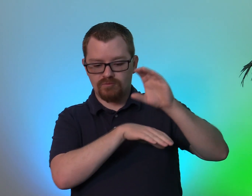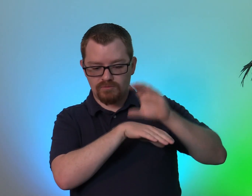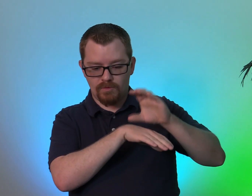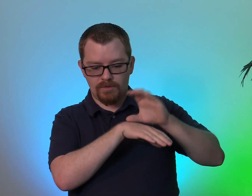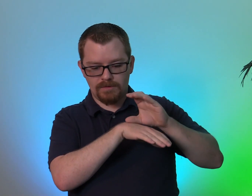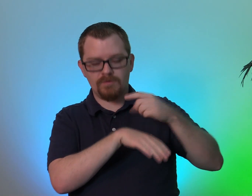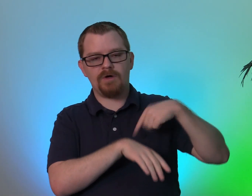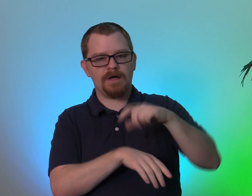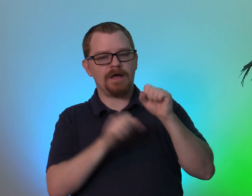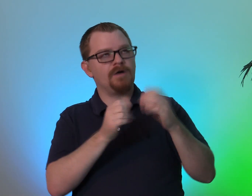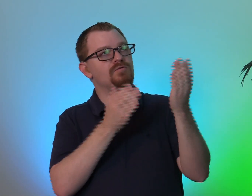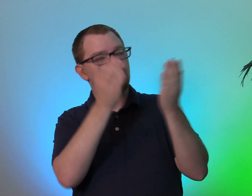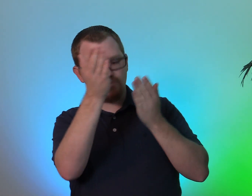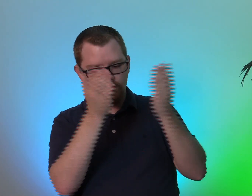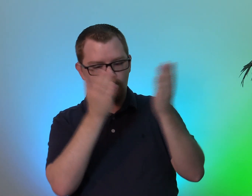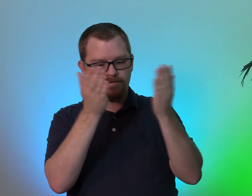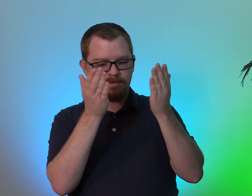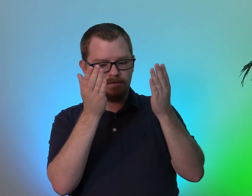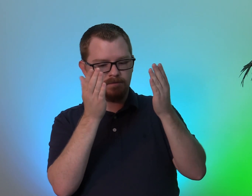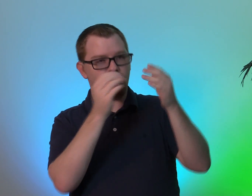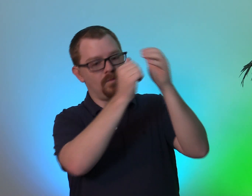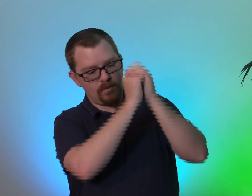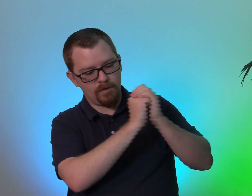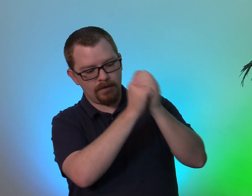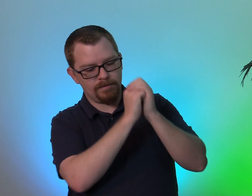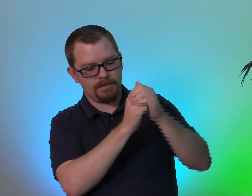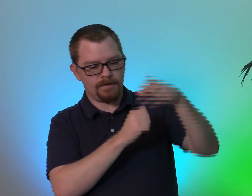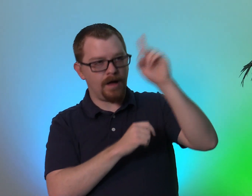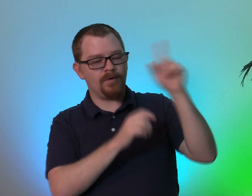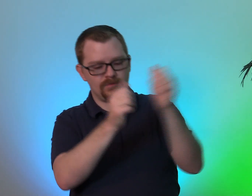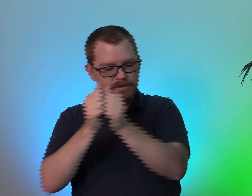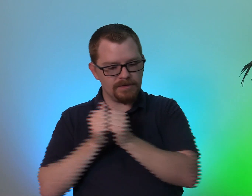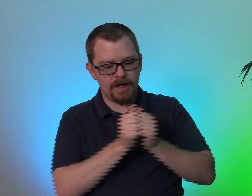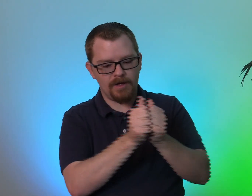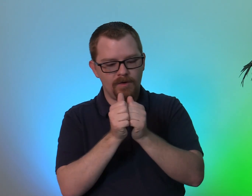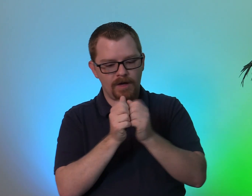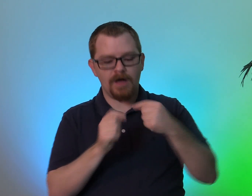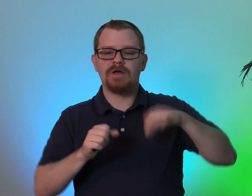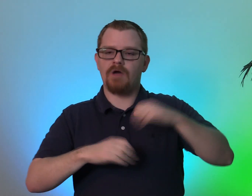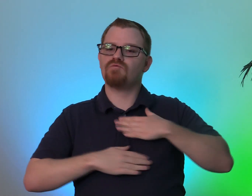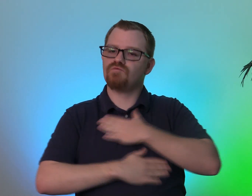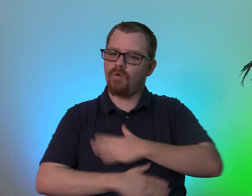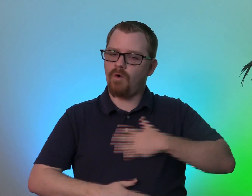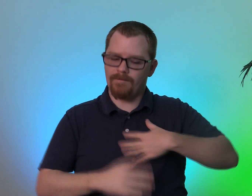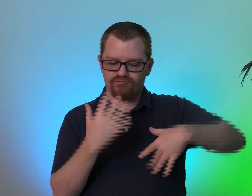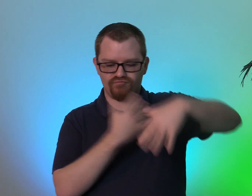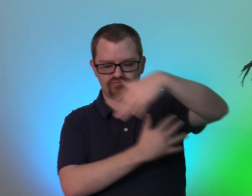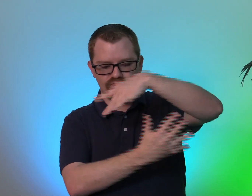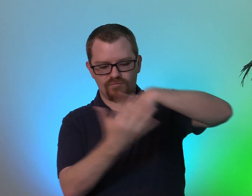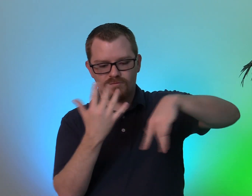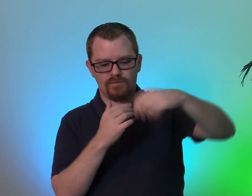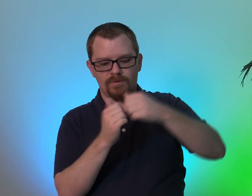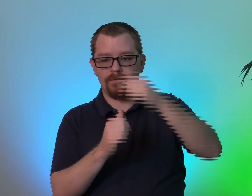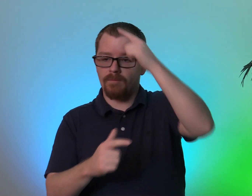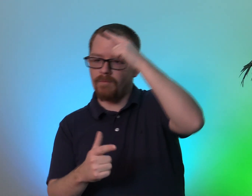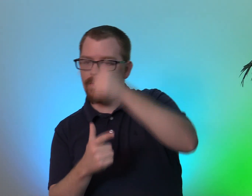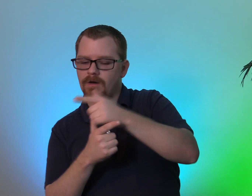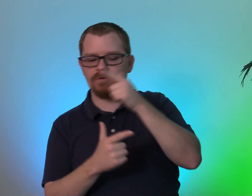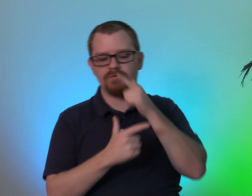We have a community in the church so we can serve and worship God together. We can enjoy the fellowship, brothers